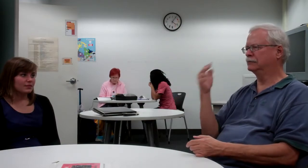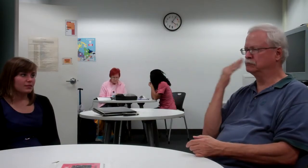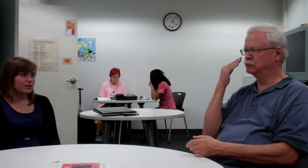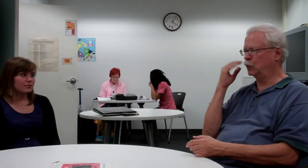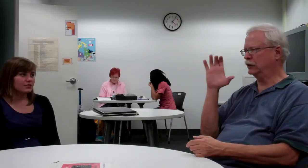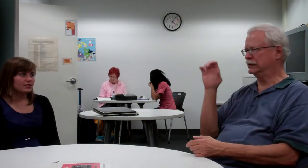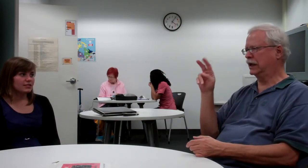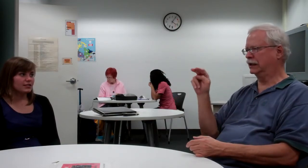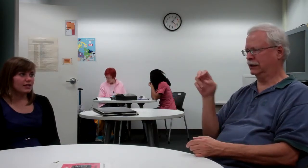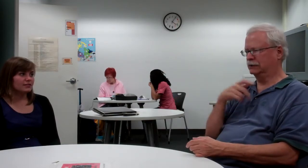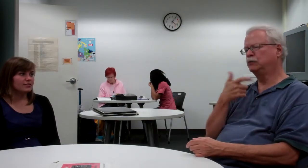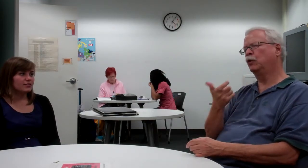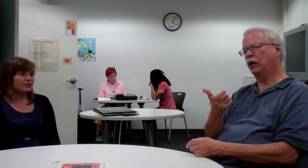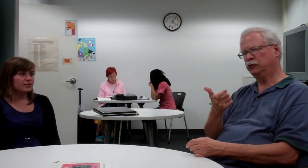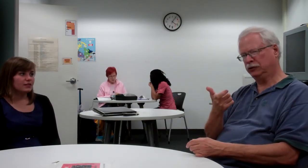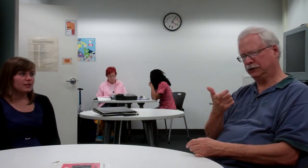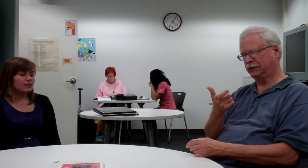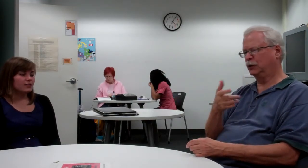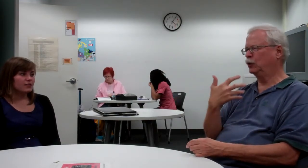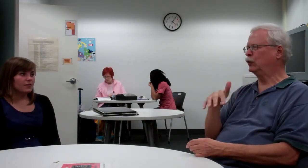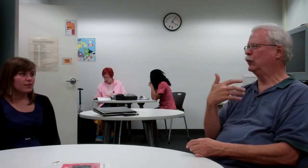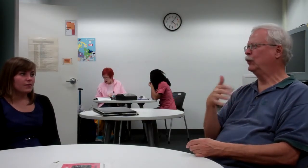I was watching CNN.